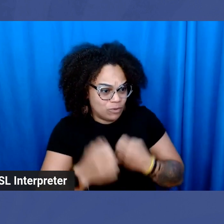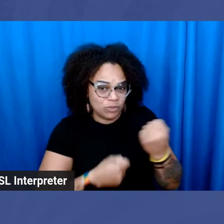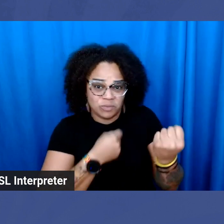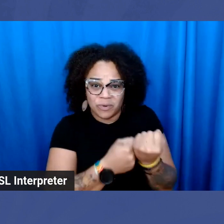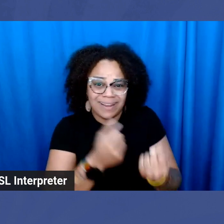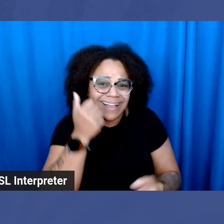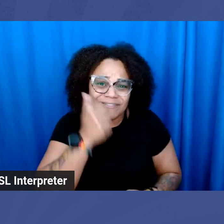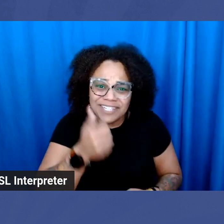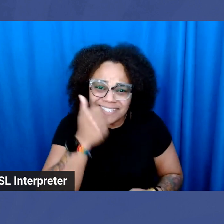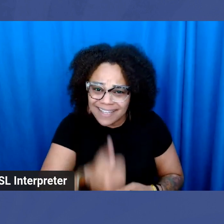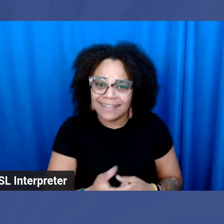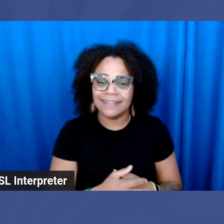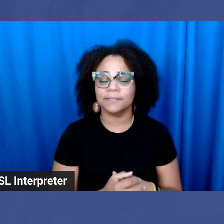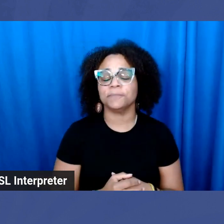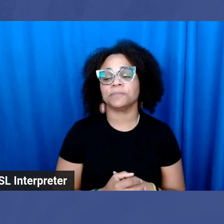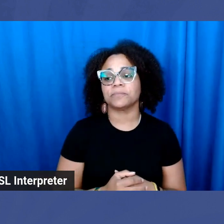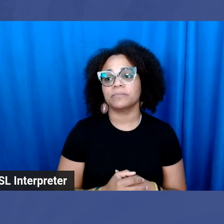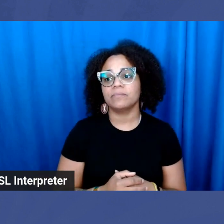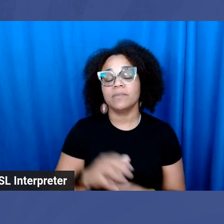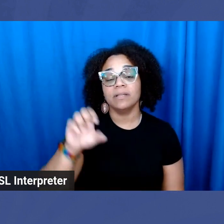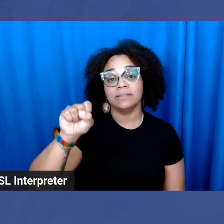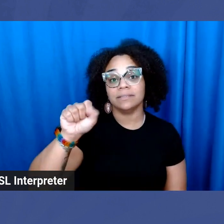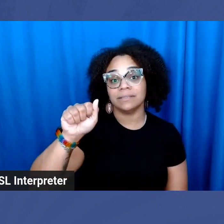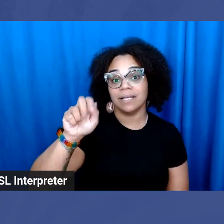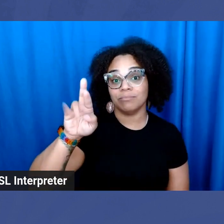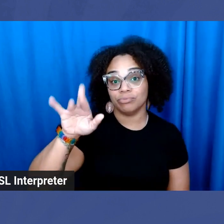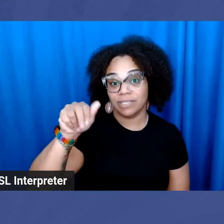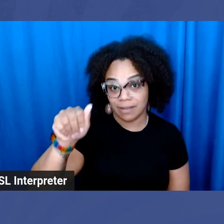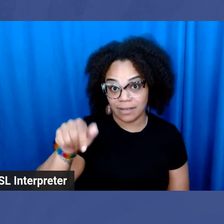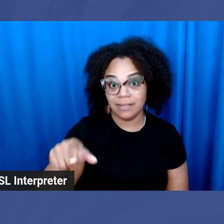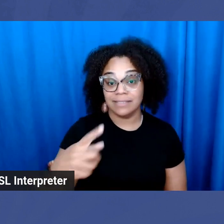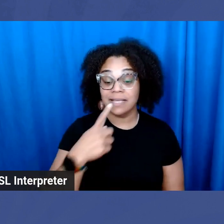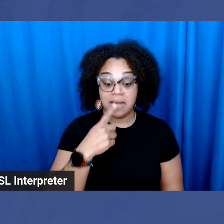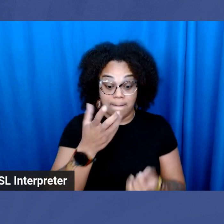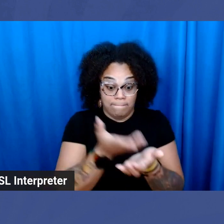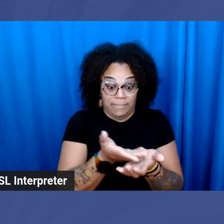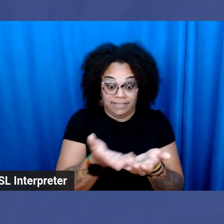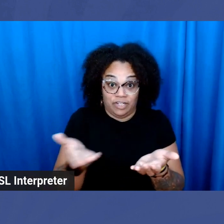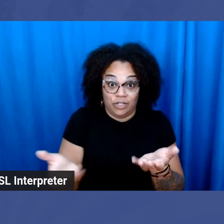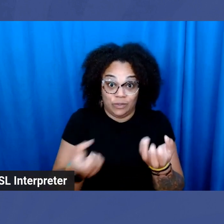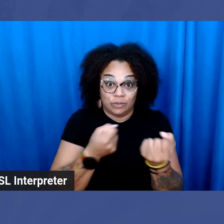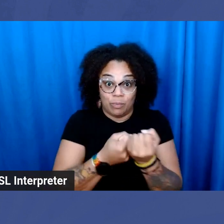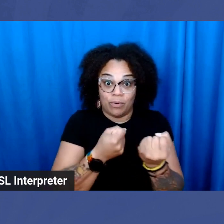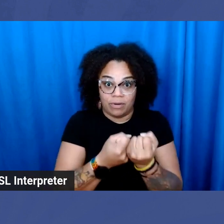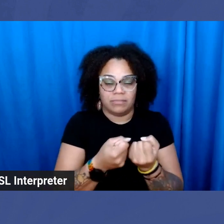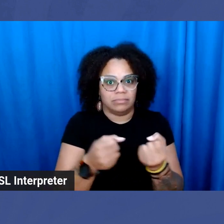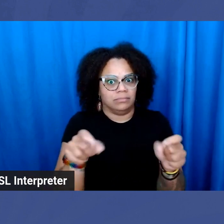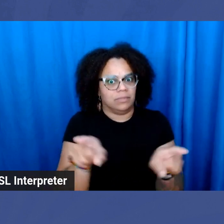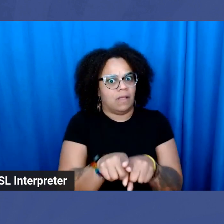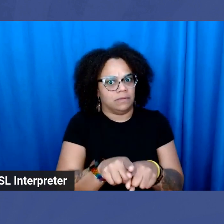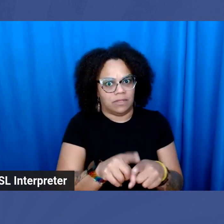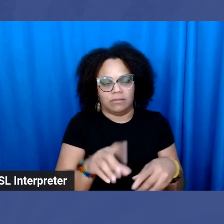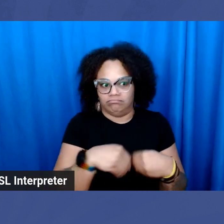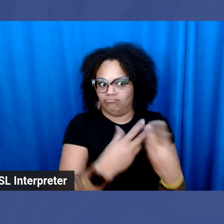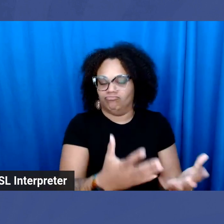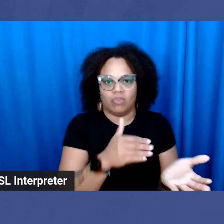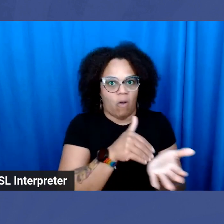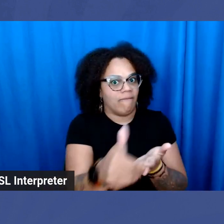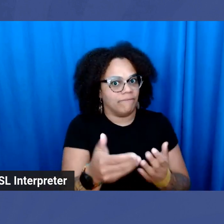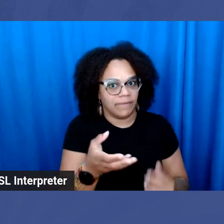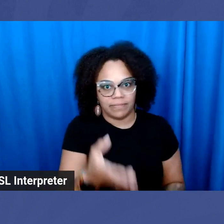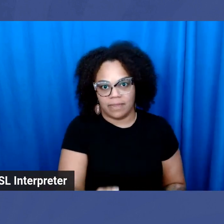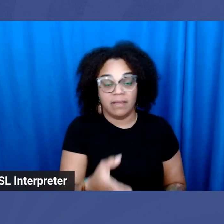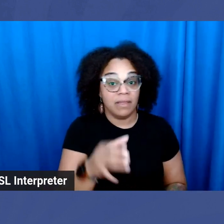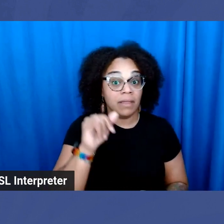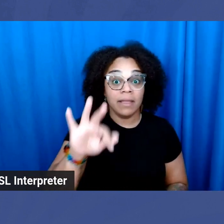said. According to Sabrina, material support was also abundant at the dungeon. Every time anyone really needed